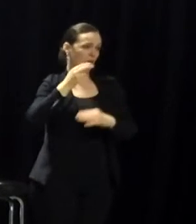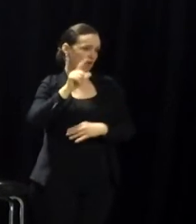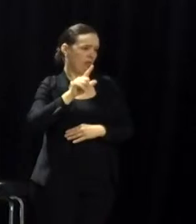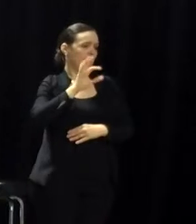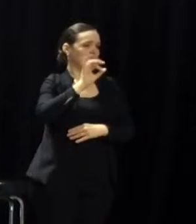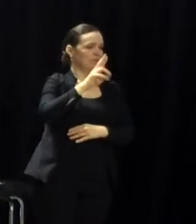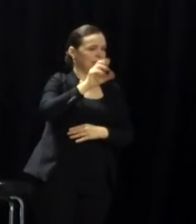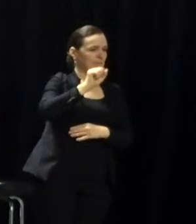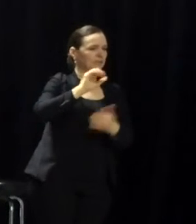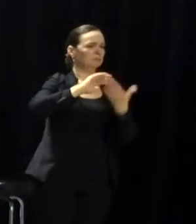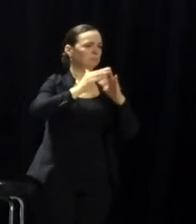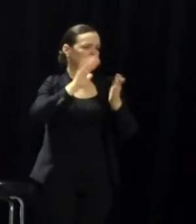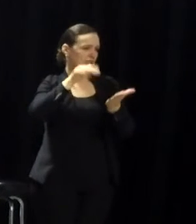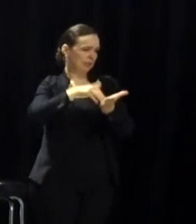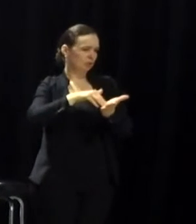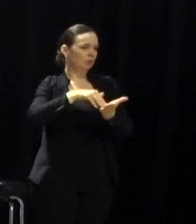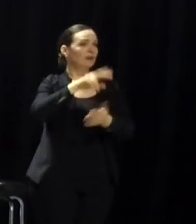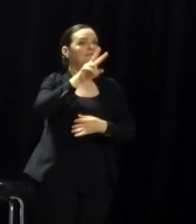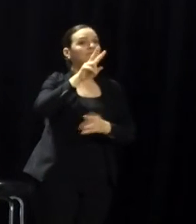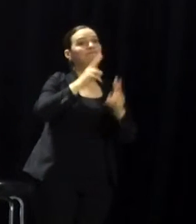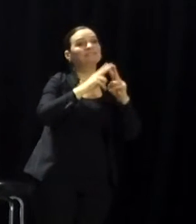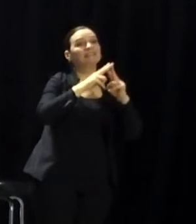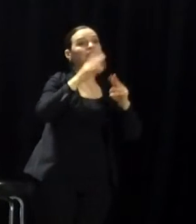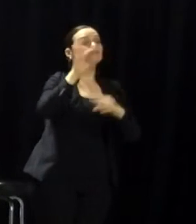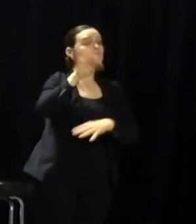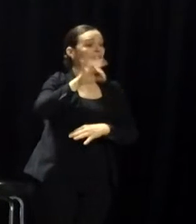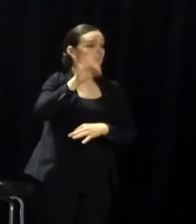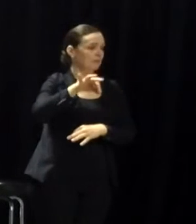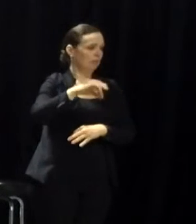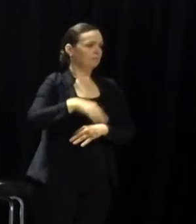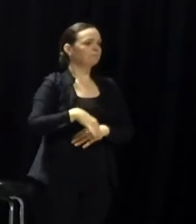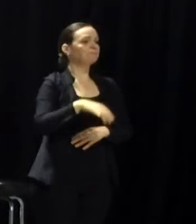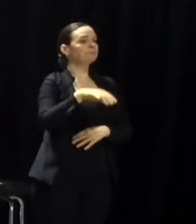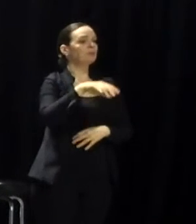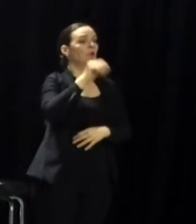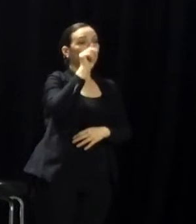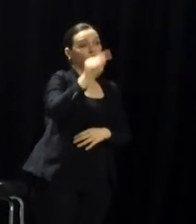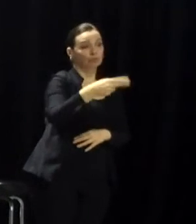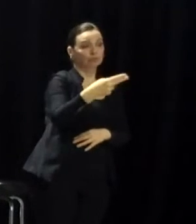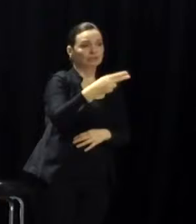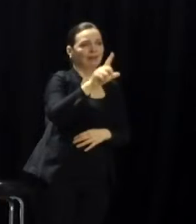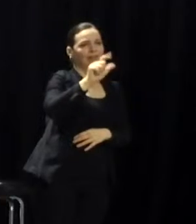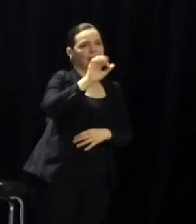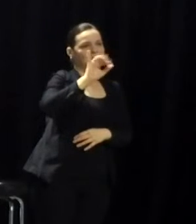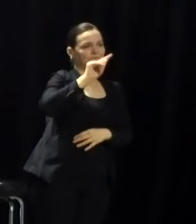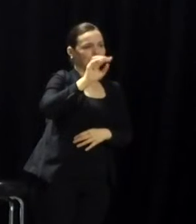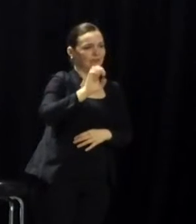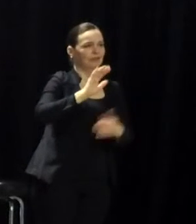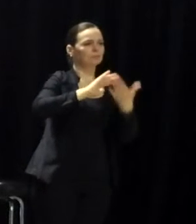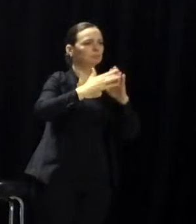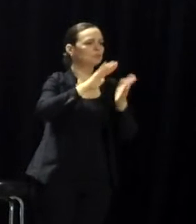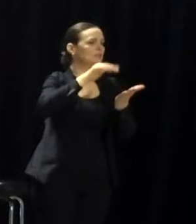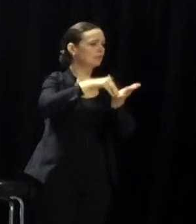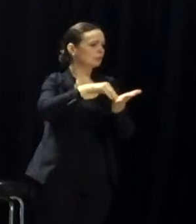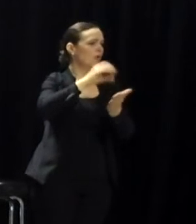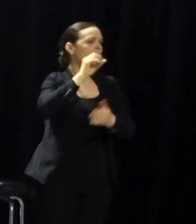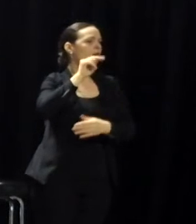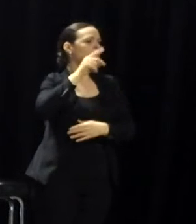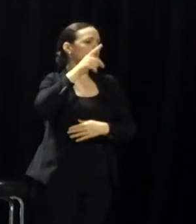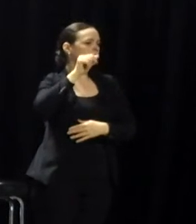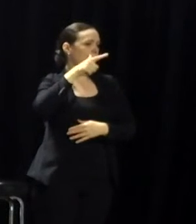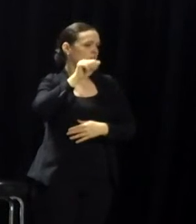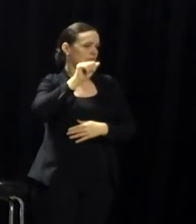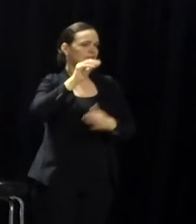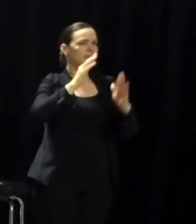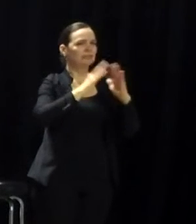be in Lafayette Community Center, Onondaga Town Hall, and Friday we will be at Shove Park and the North